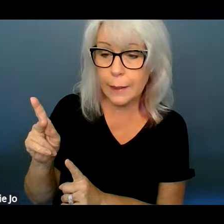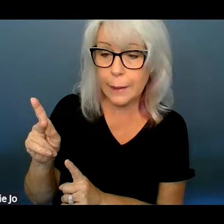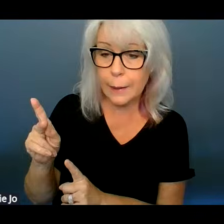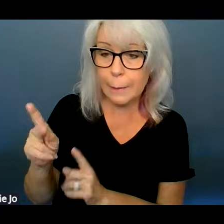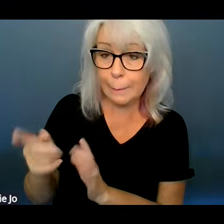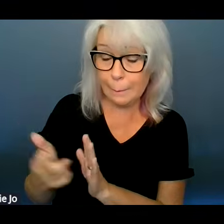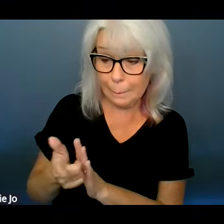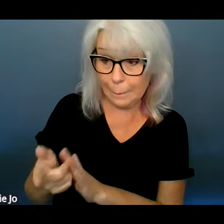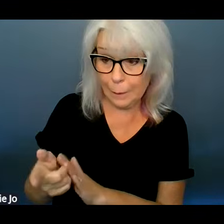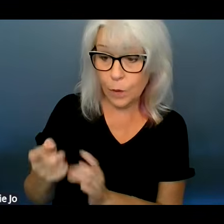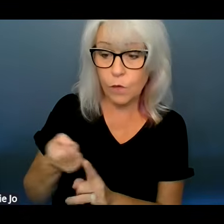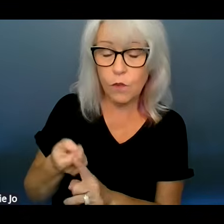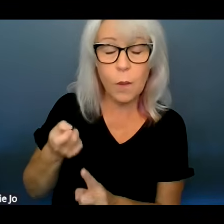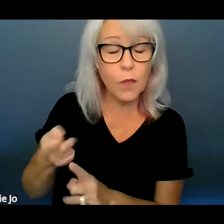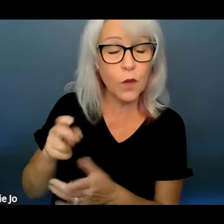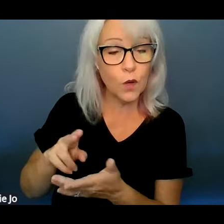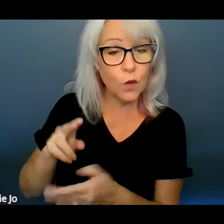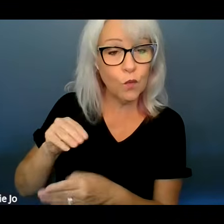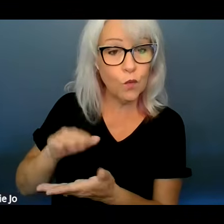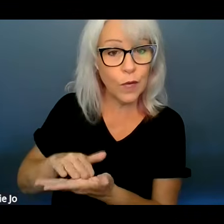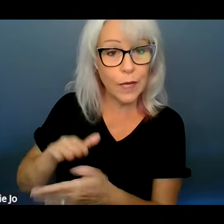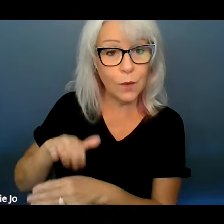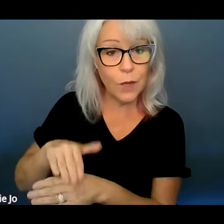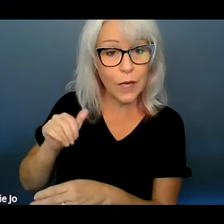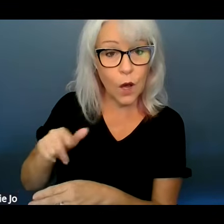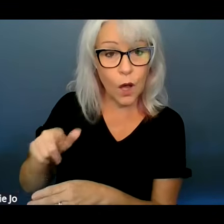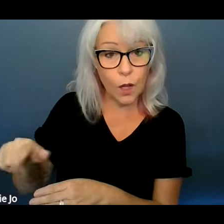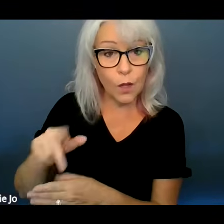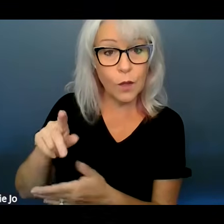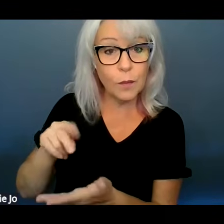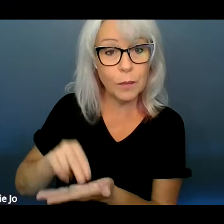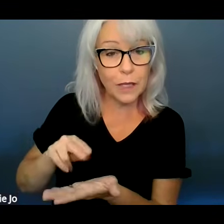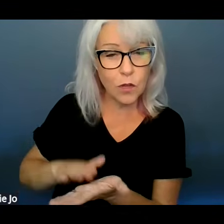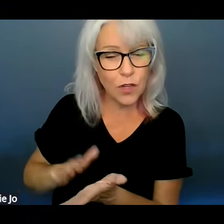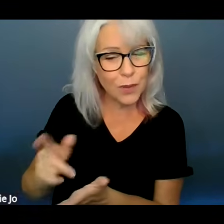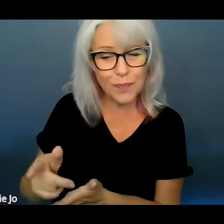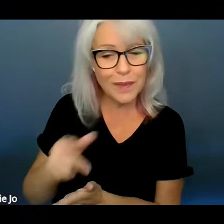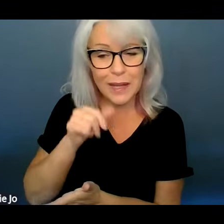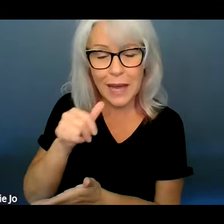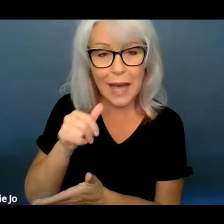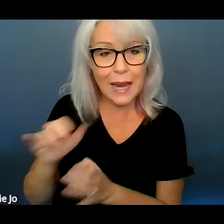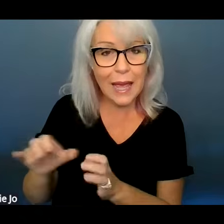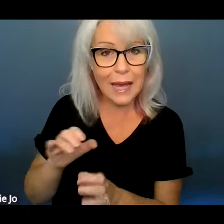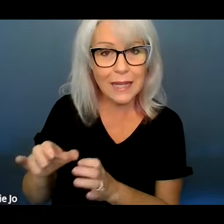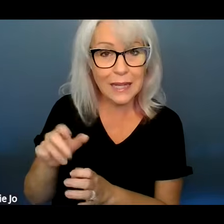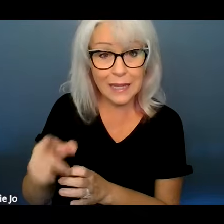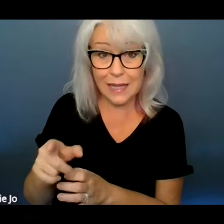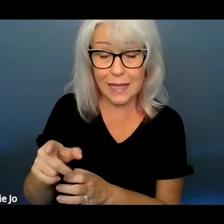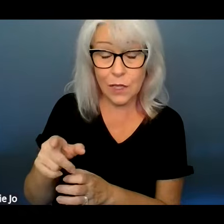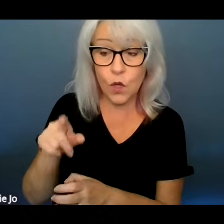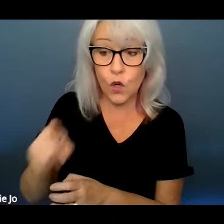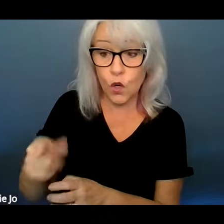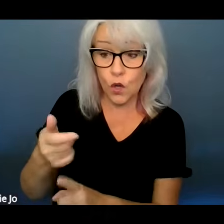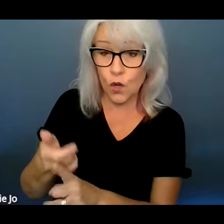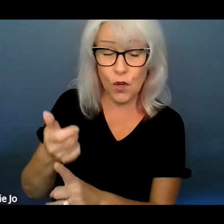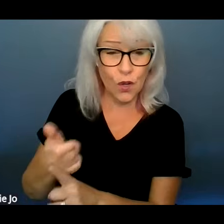recall petitioner with acting outside of her authority, making changes to voter records. I know that Ms.